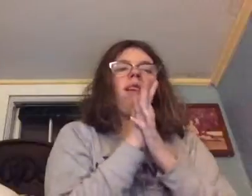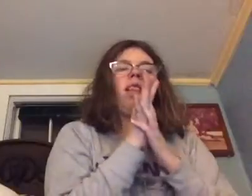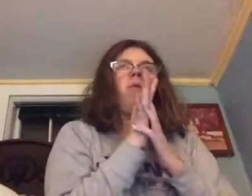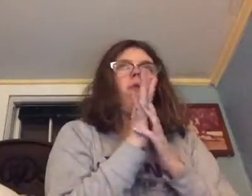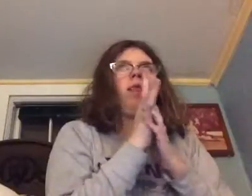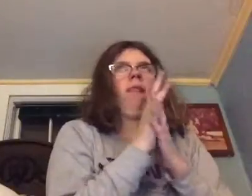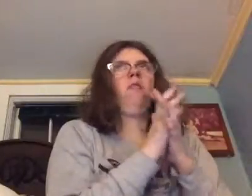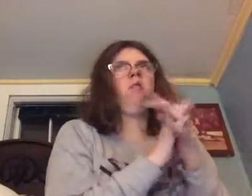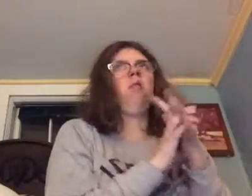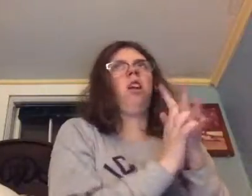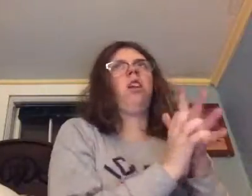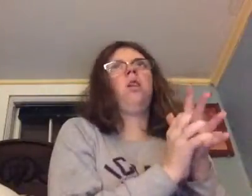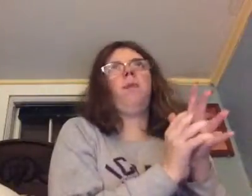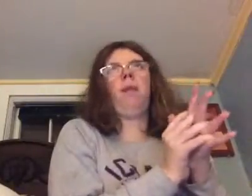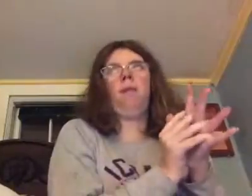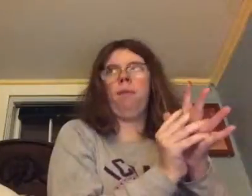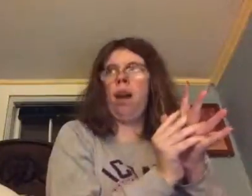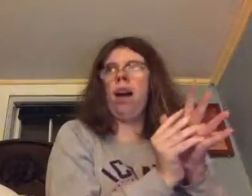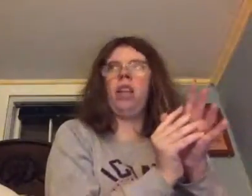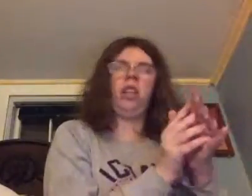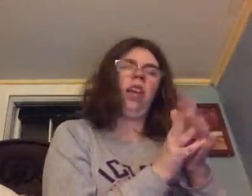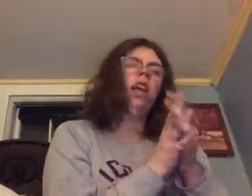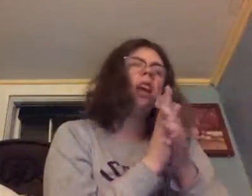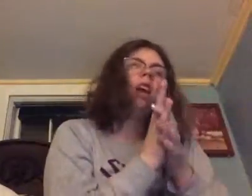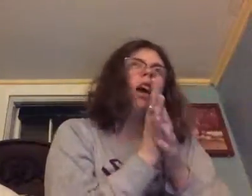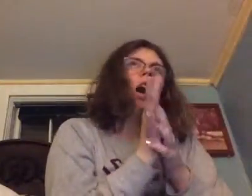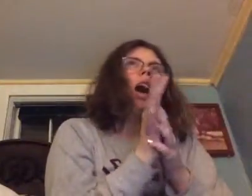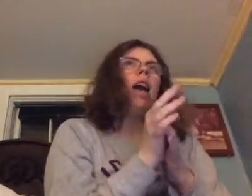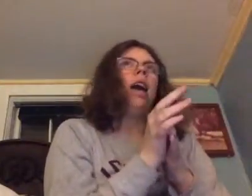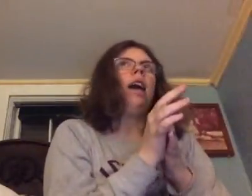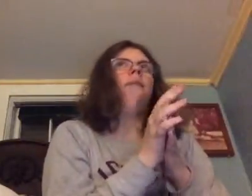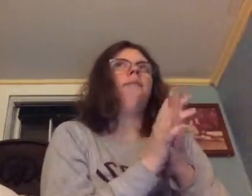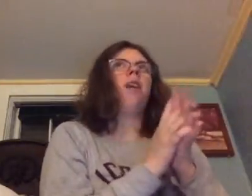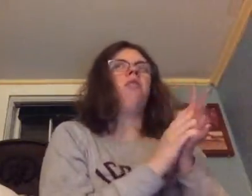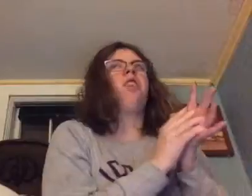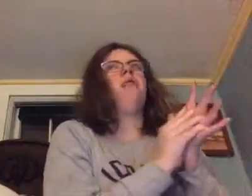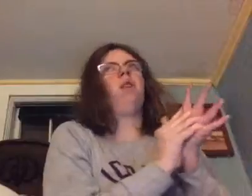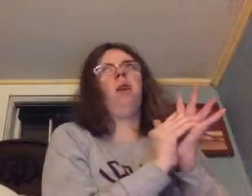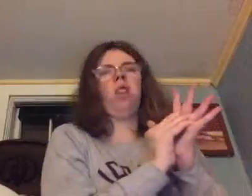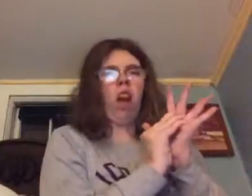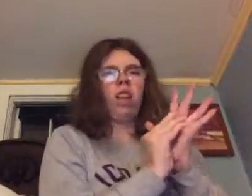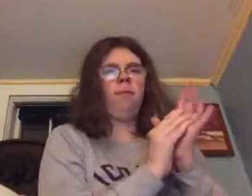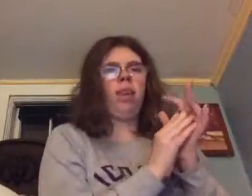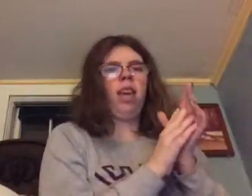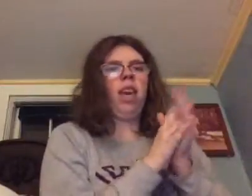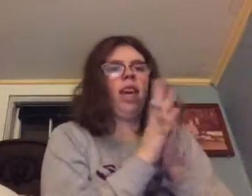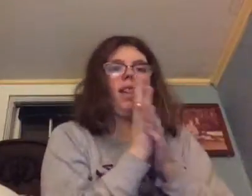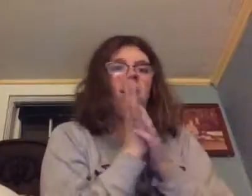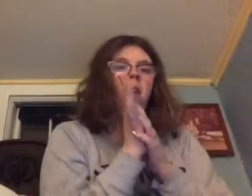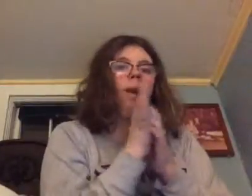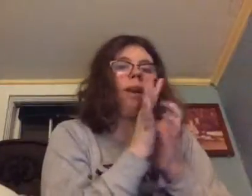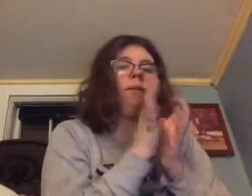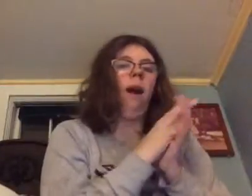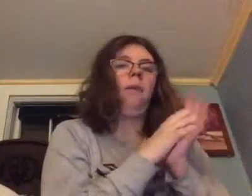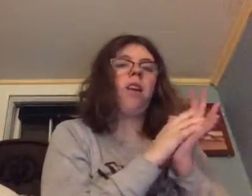defended you instead of turning on you, blah, blah, blah, blah. And she's like, I understand if you don't want to talk to me. And I sent her, I'm like, wow, thank